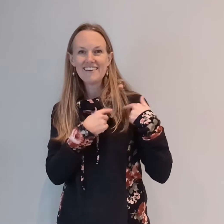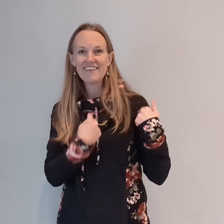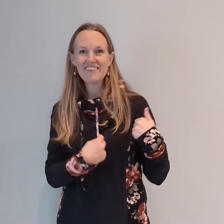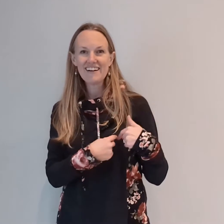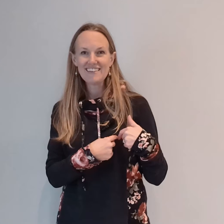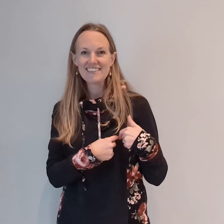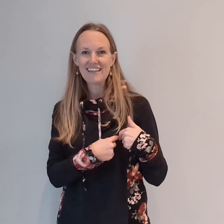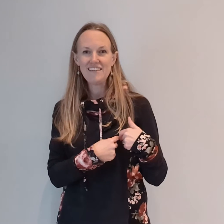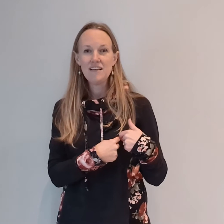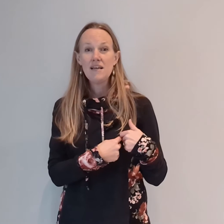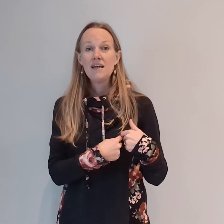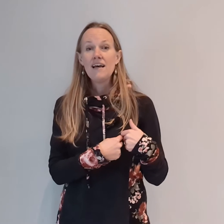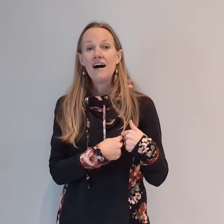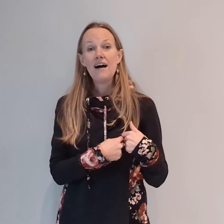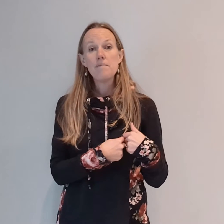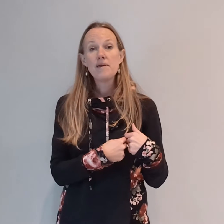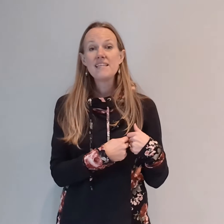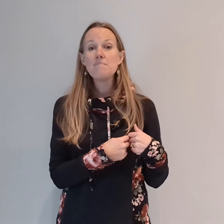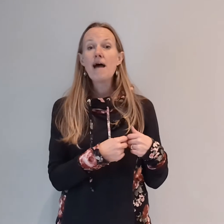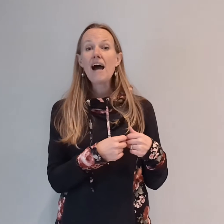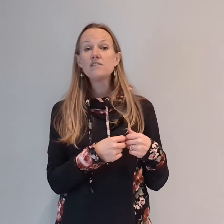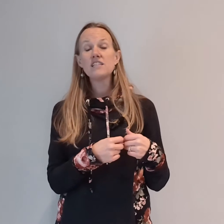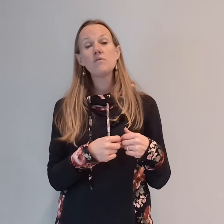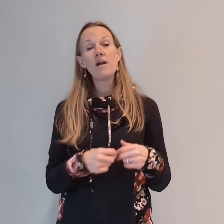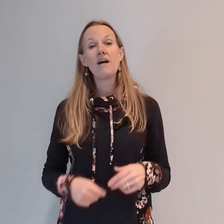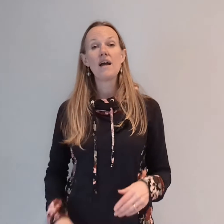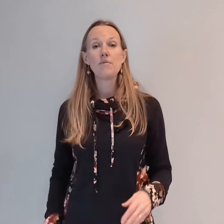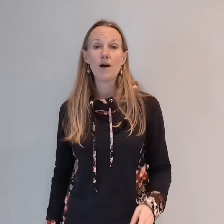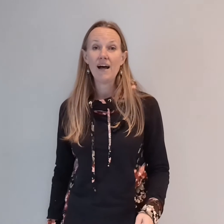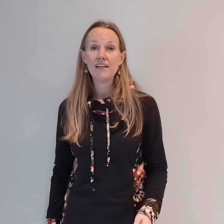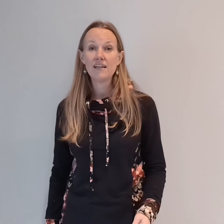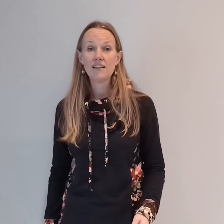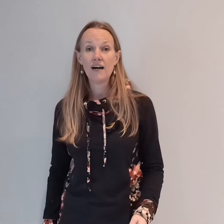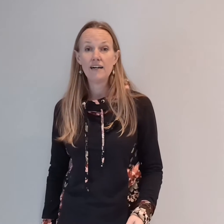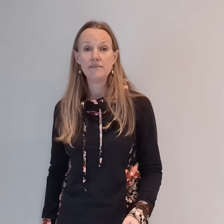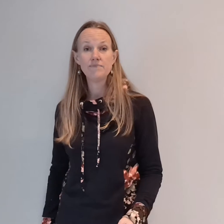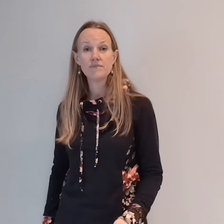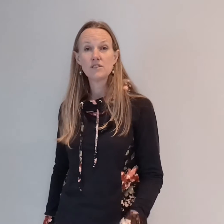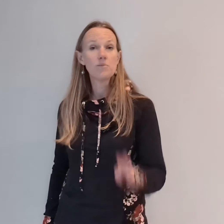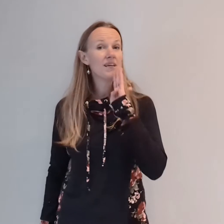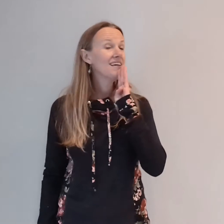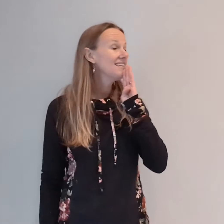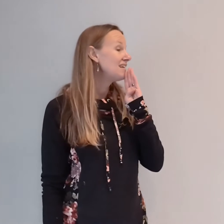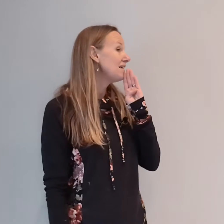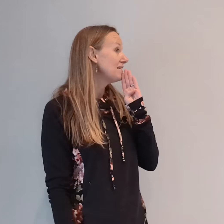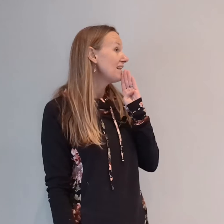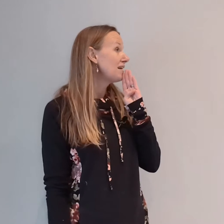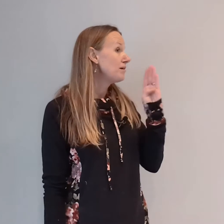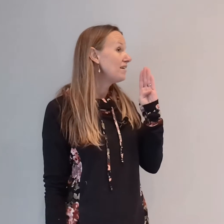heart over your heart, okay? Be the mountain where I run. So B is the letter B out from